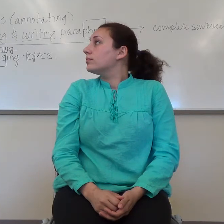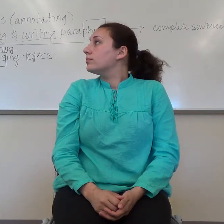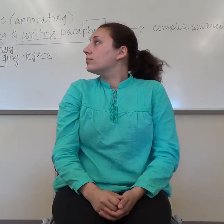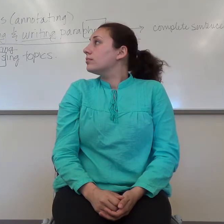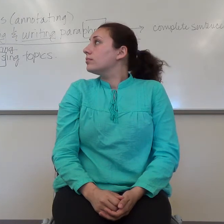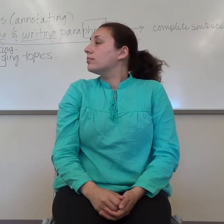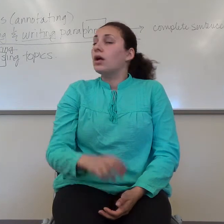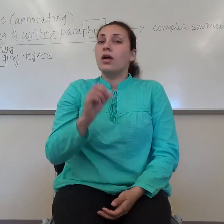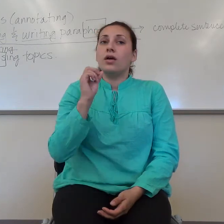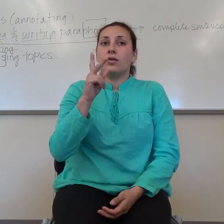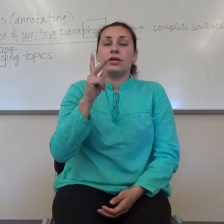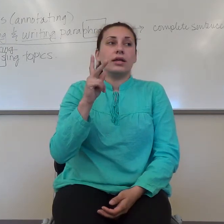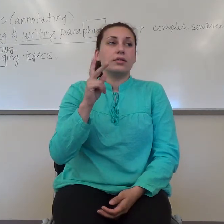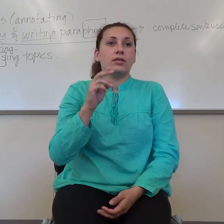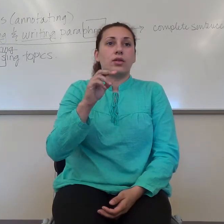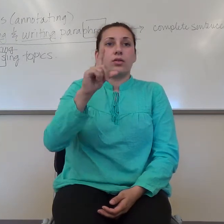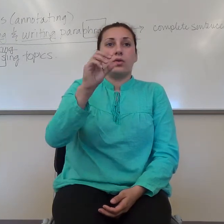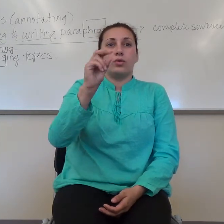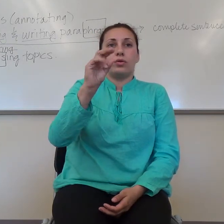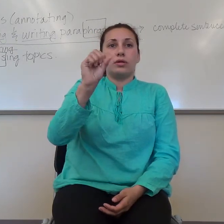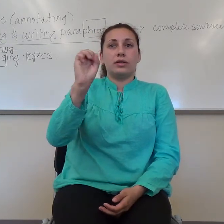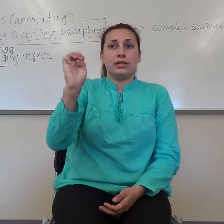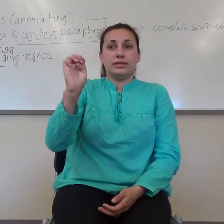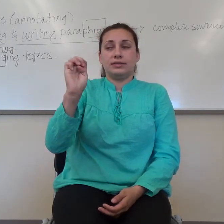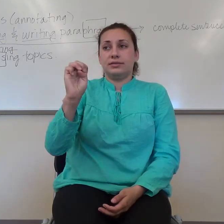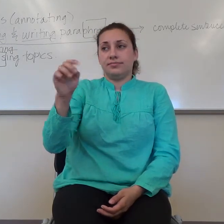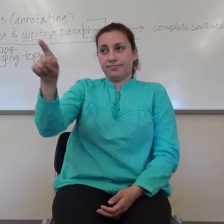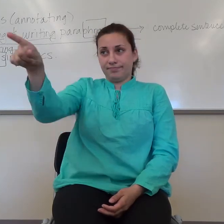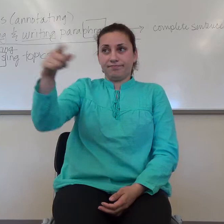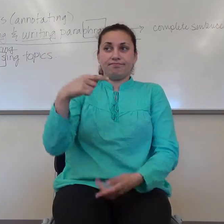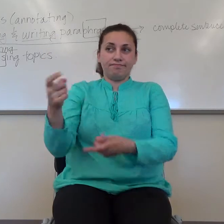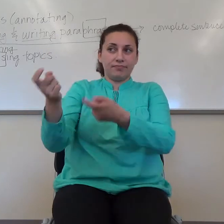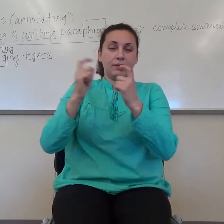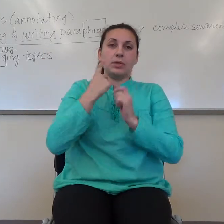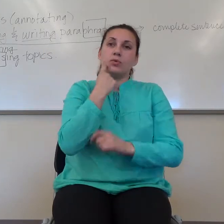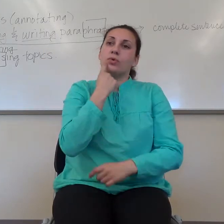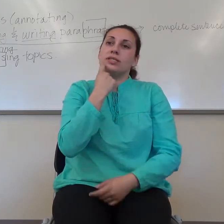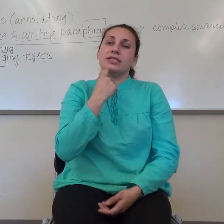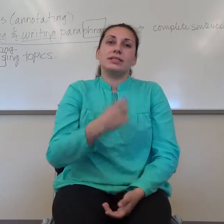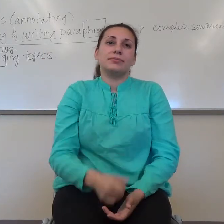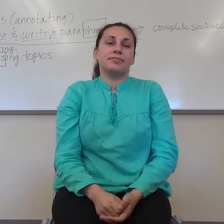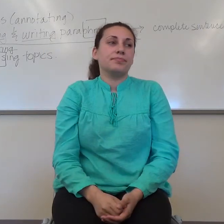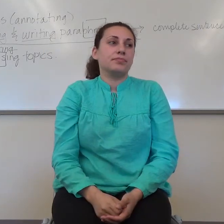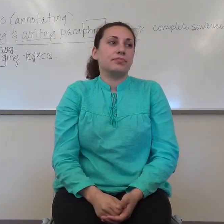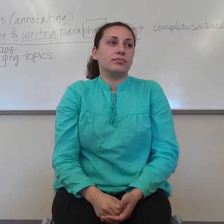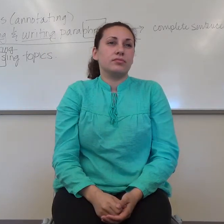okay, so Luis just handed me this. Okay, I'm trying to find one where we actually